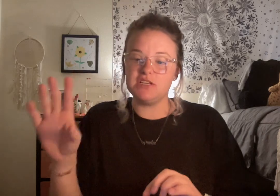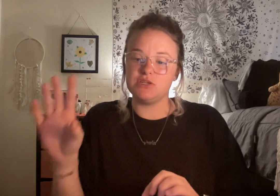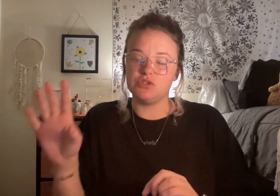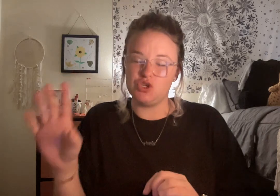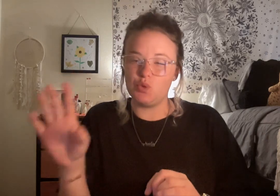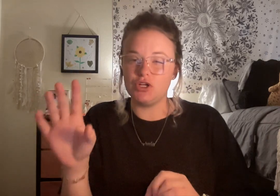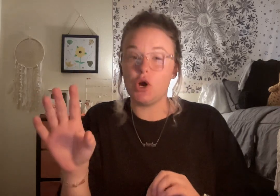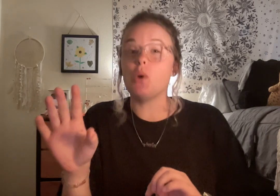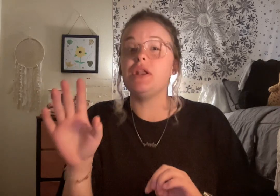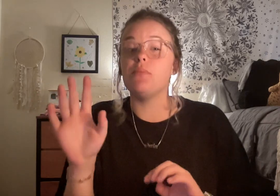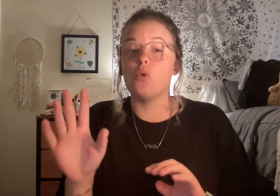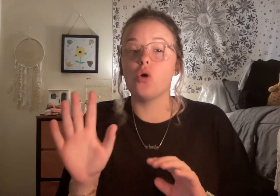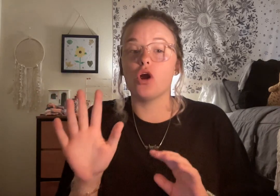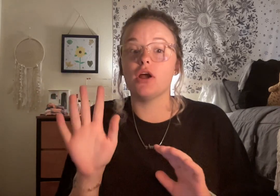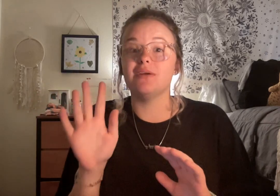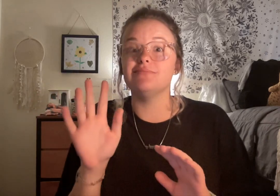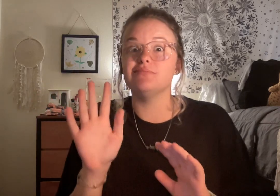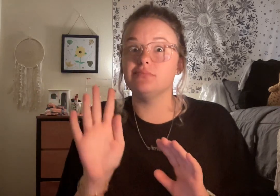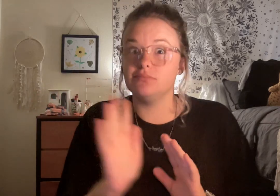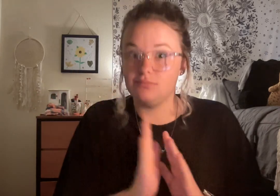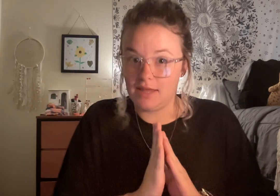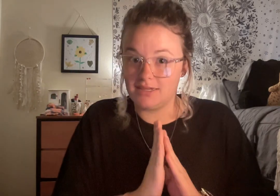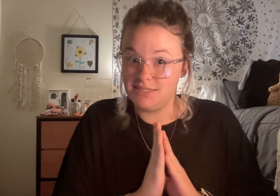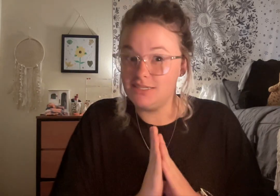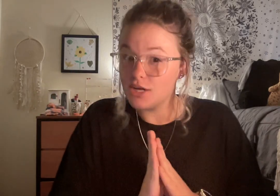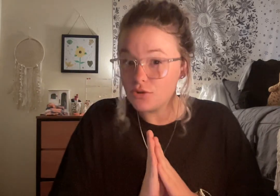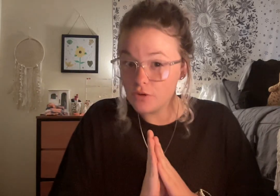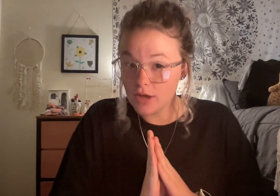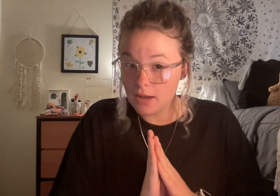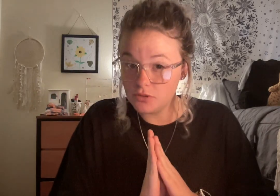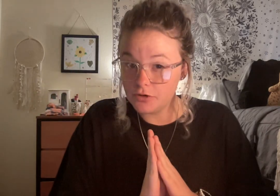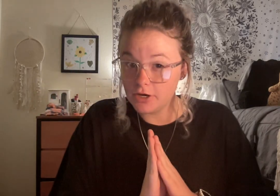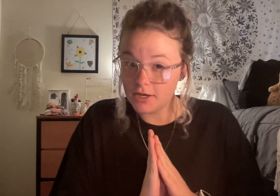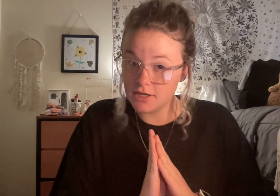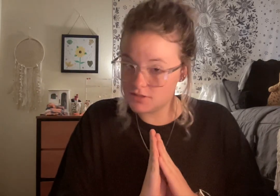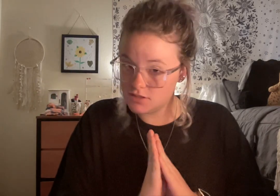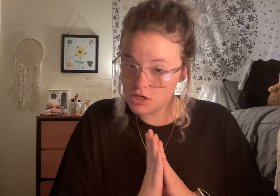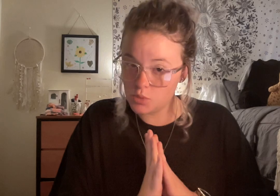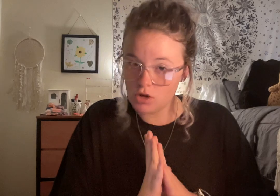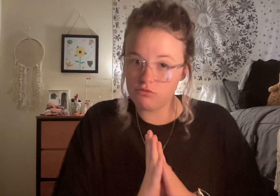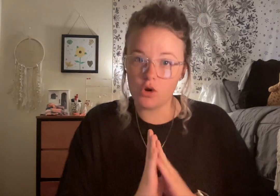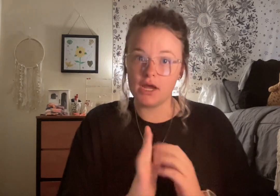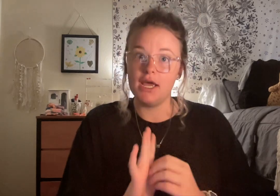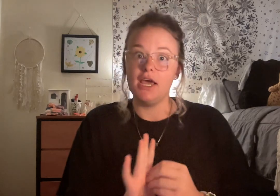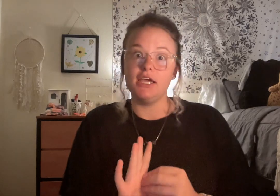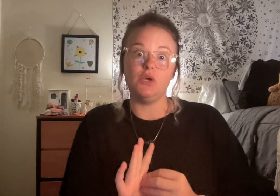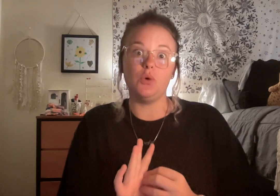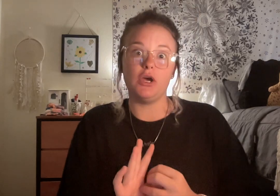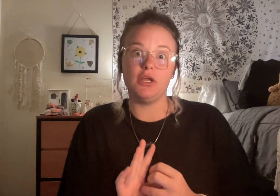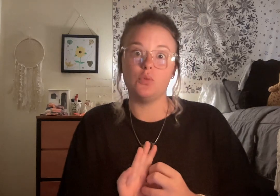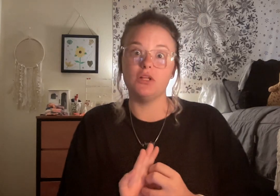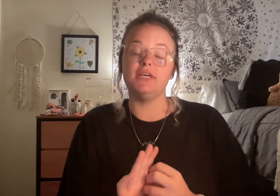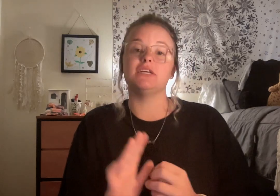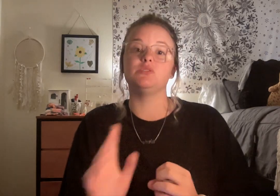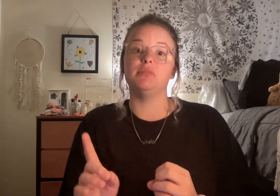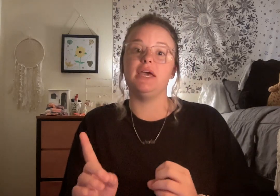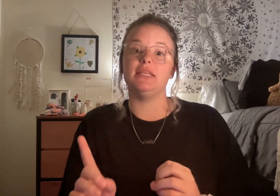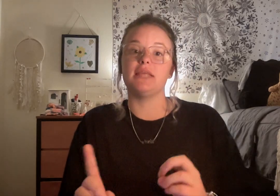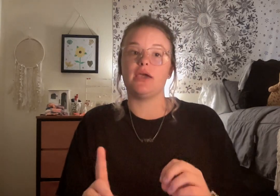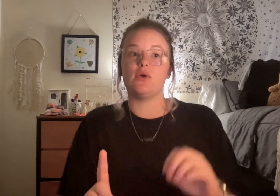ASL 2 would go into more like detailed vocabulary, I guess is the good word for it. He would really explain, like, okay,